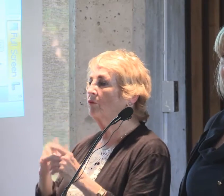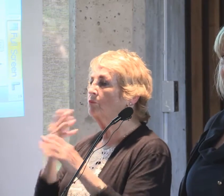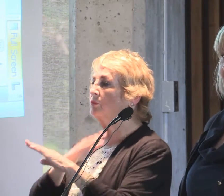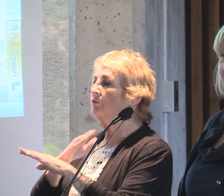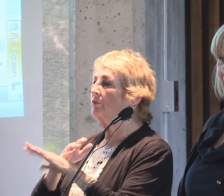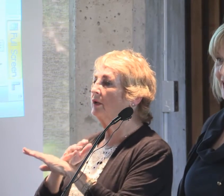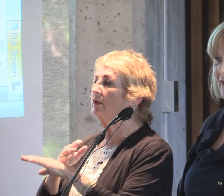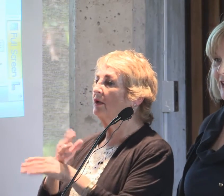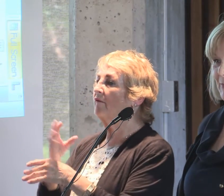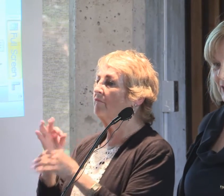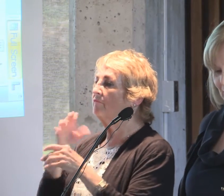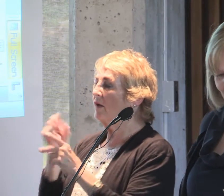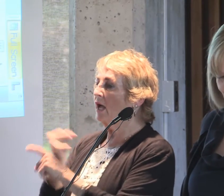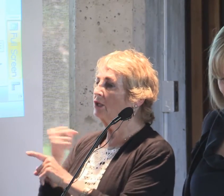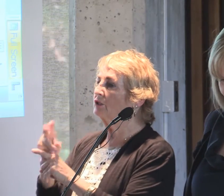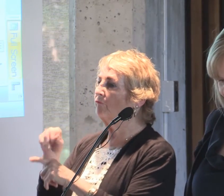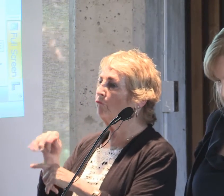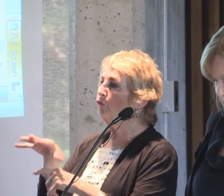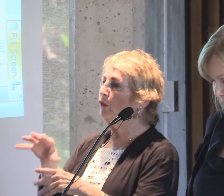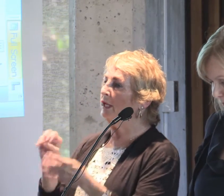communities. Thank you very much.